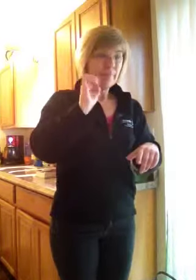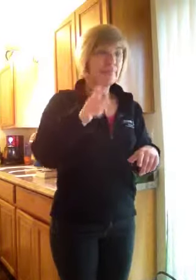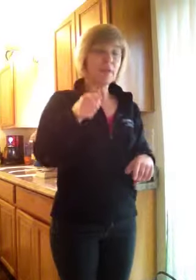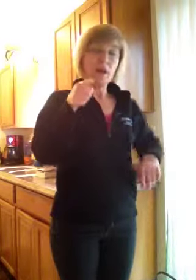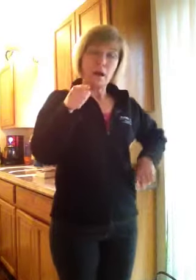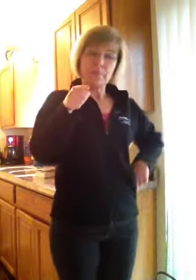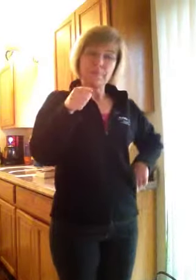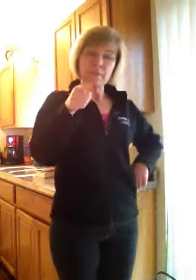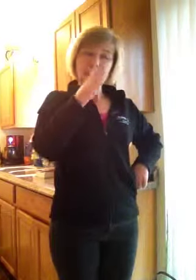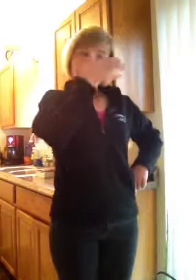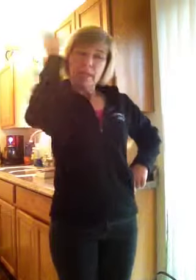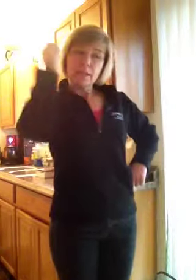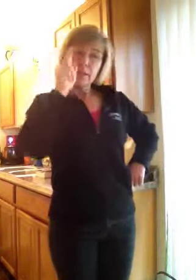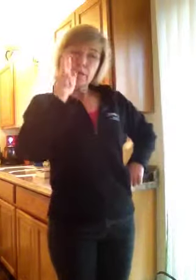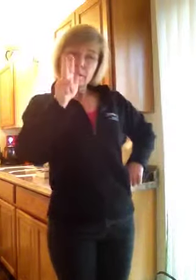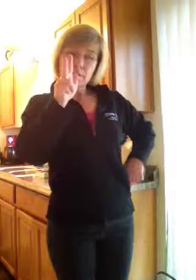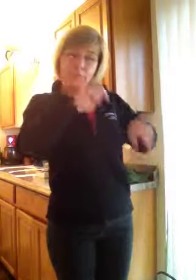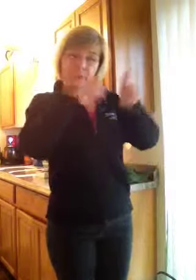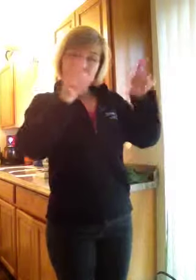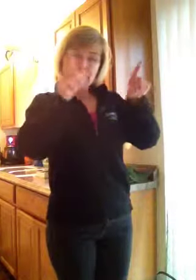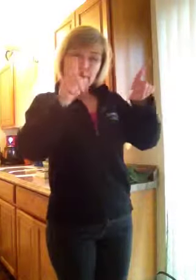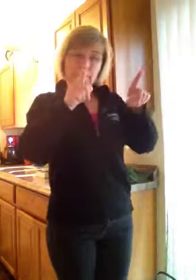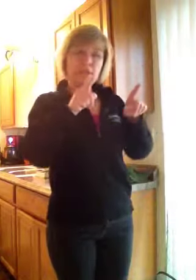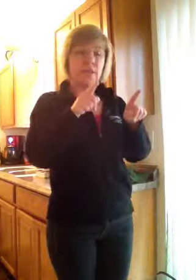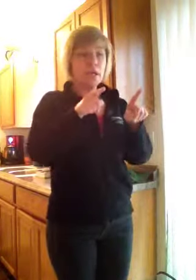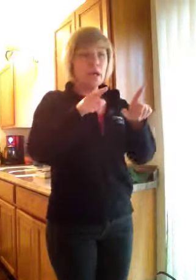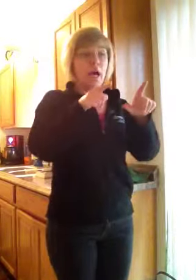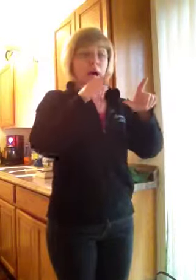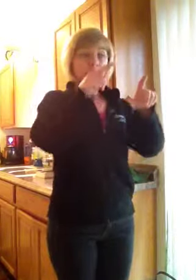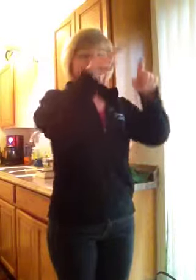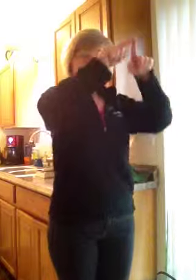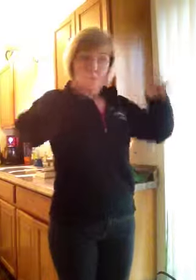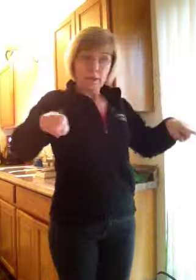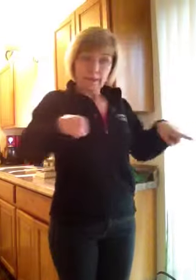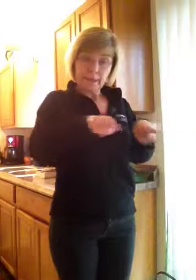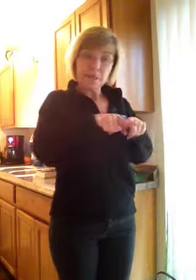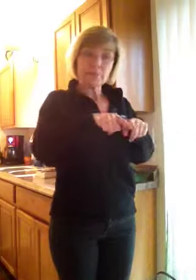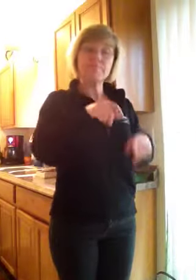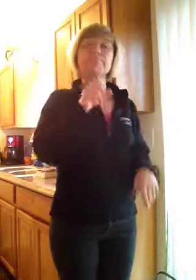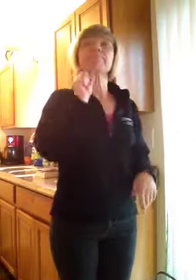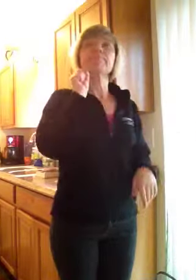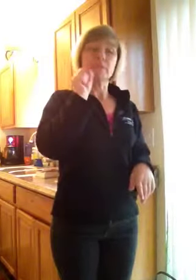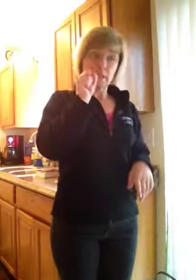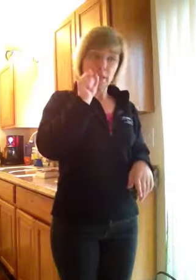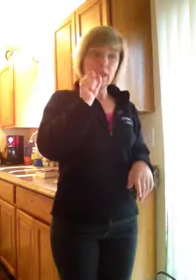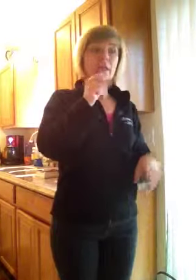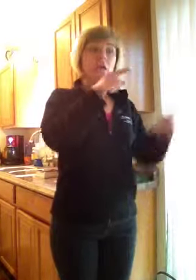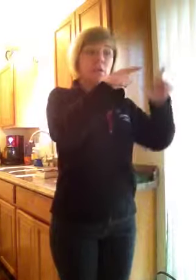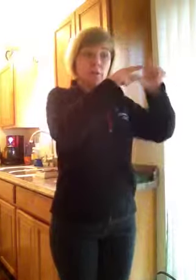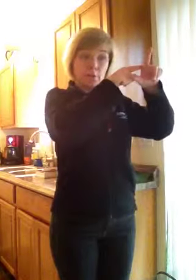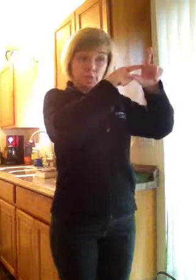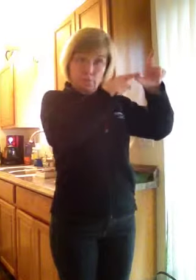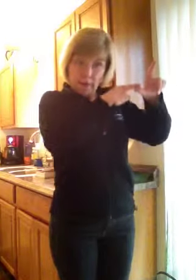different kinds of triangles are called? Yep. The one made from the right angle is called a right triangle. The one made from the acute